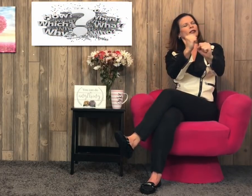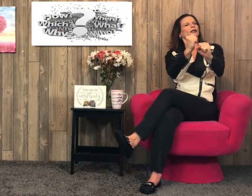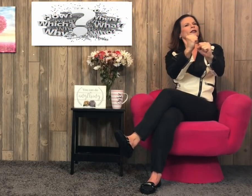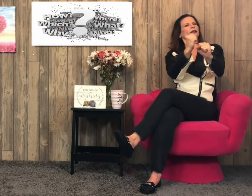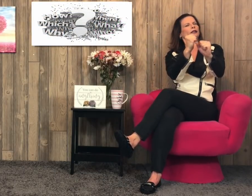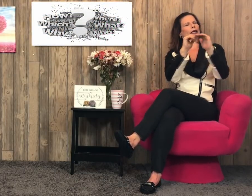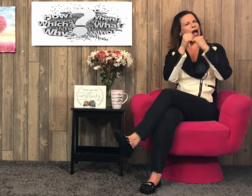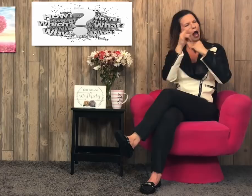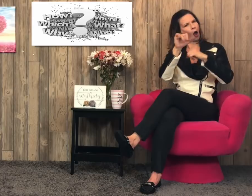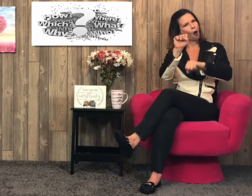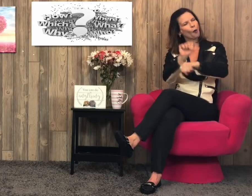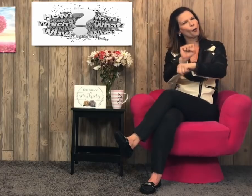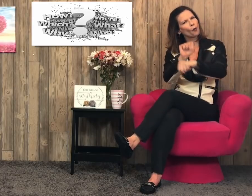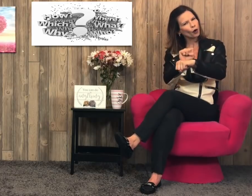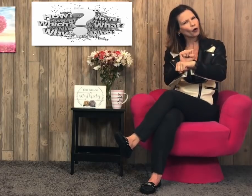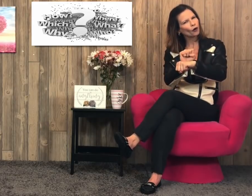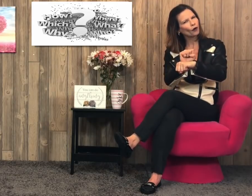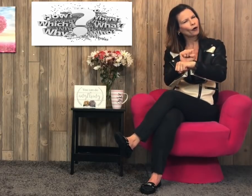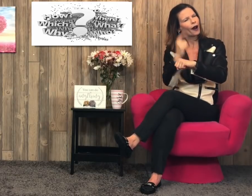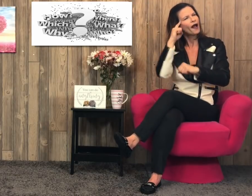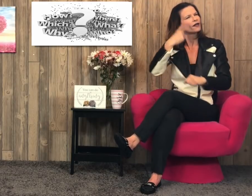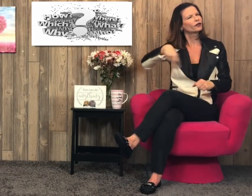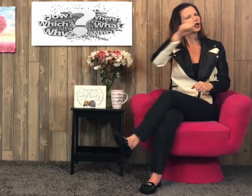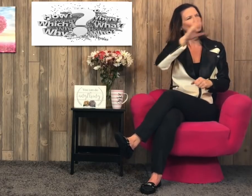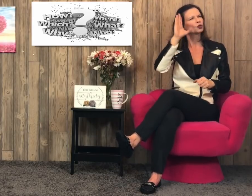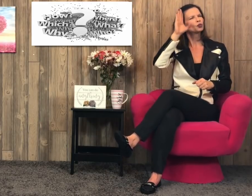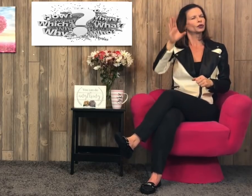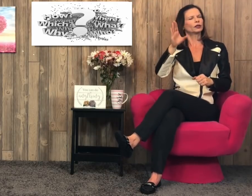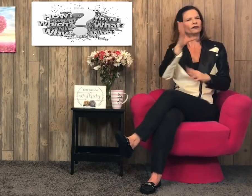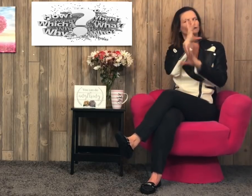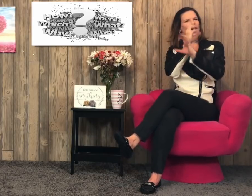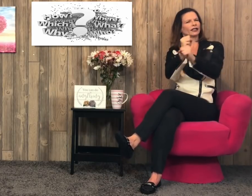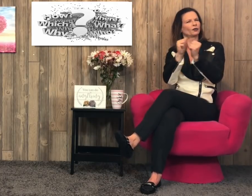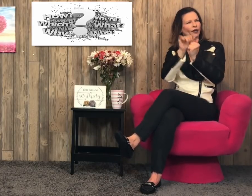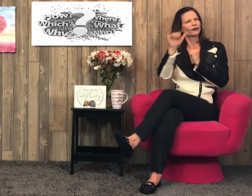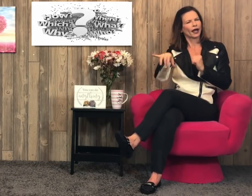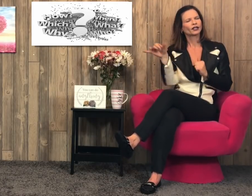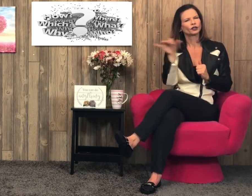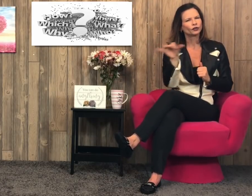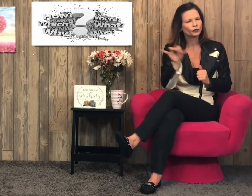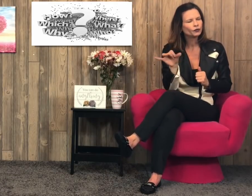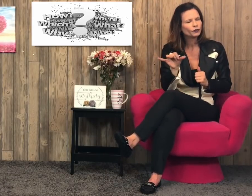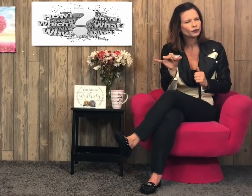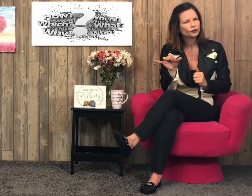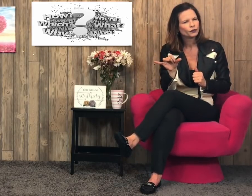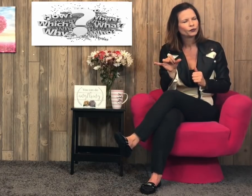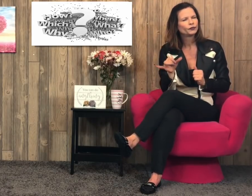So, I did some research and I was intrigued with what I found, and I think you'll be too.